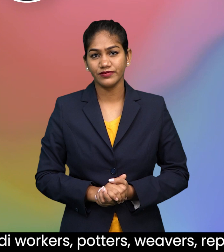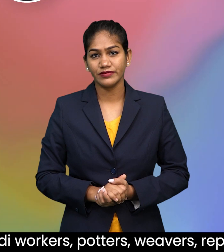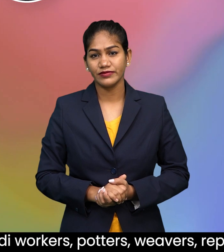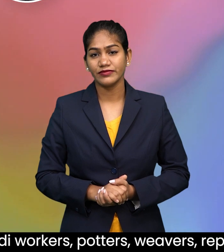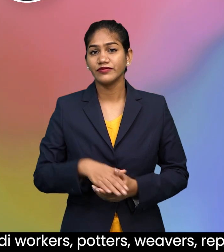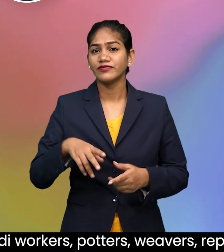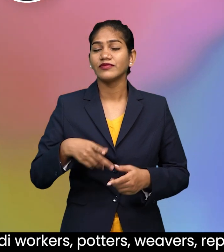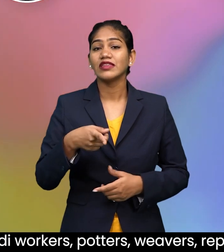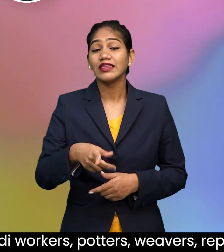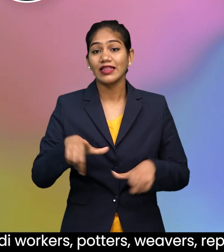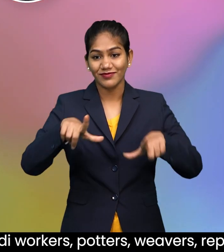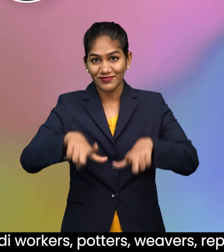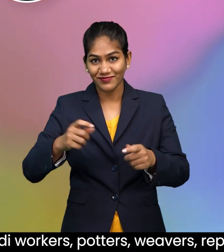repair of footwear,